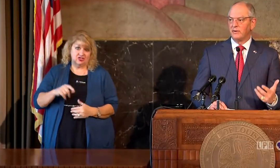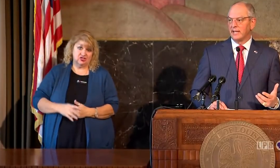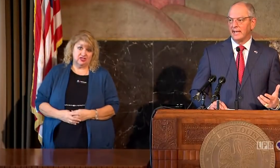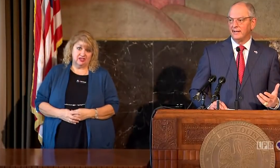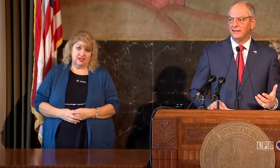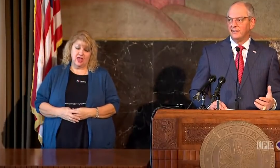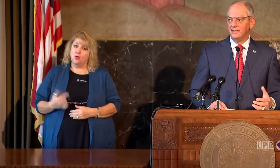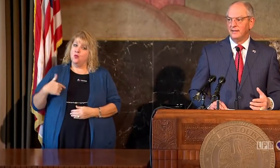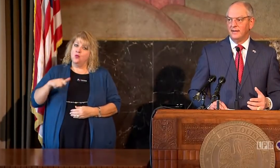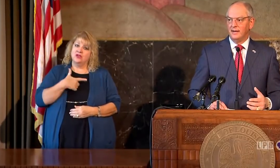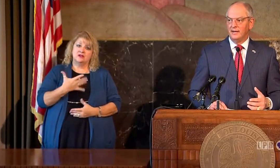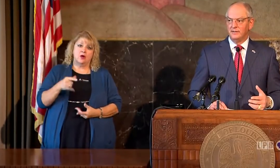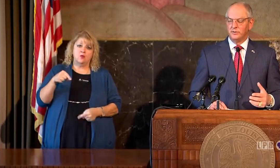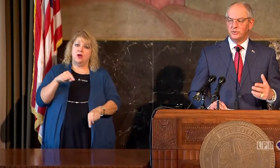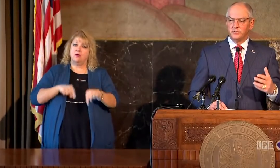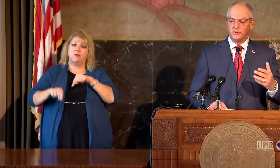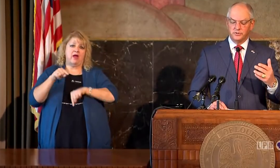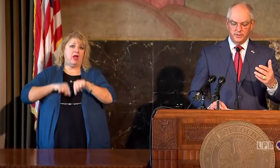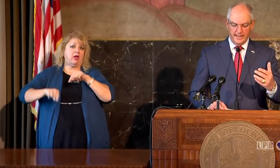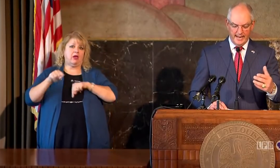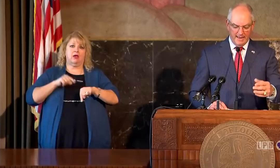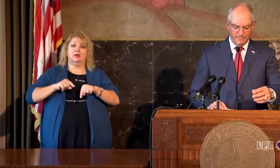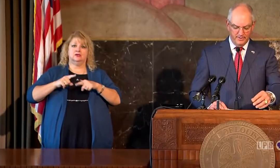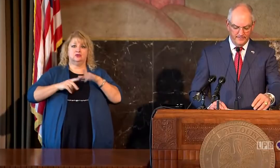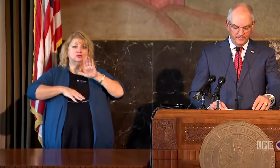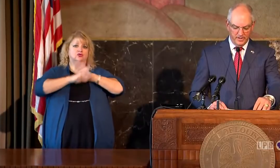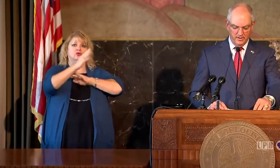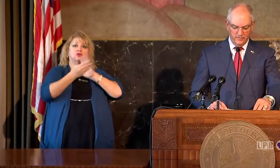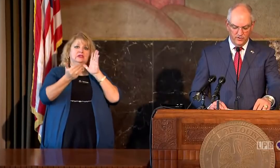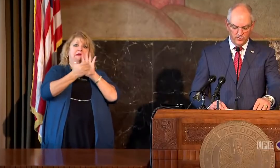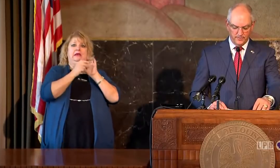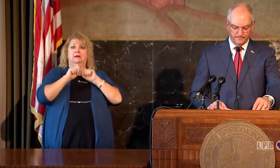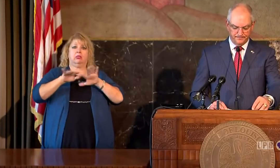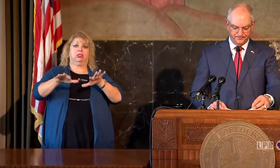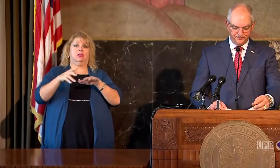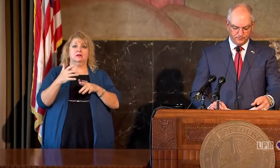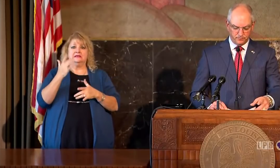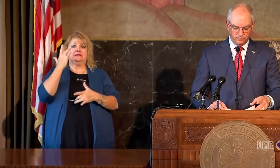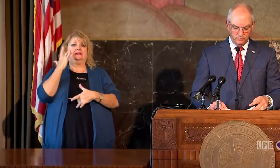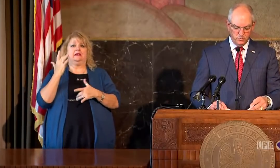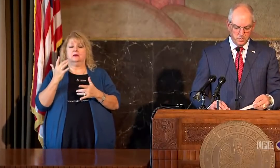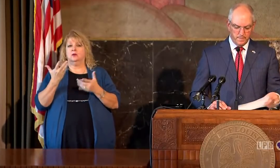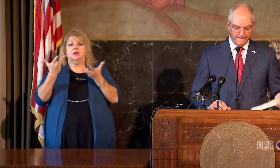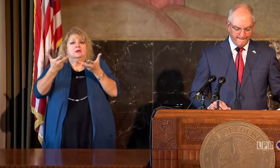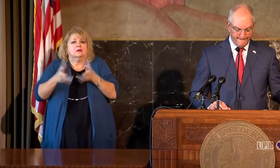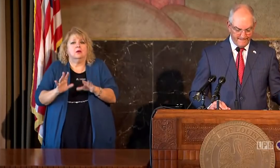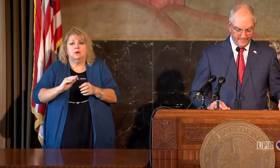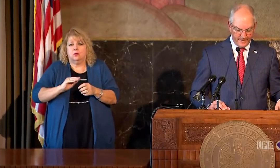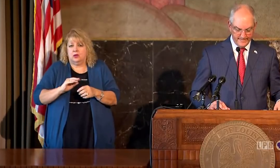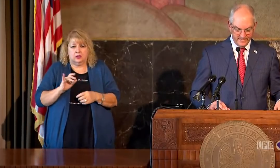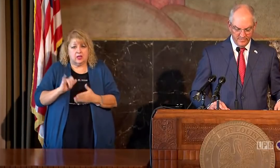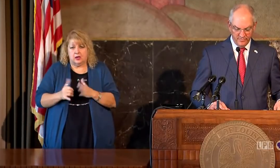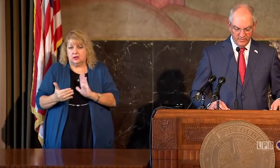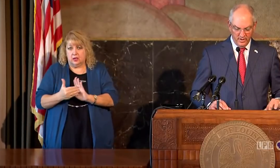lose ground again to a surge should that happen in the future.